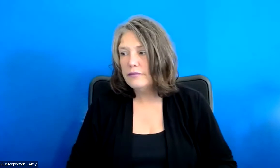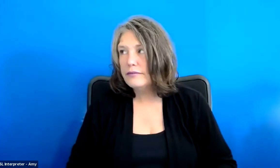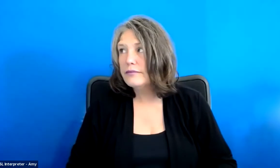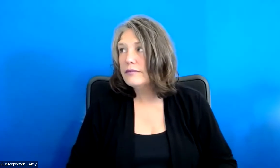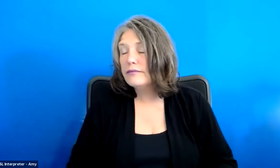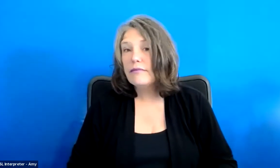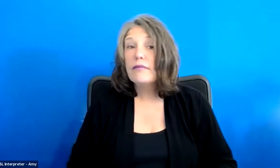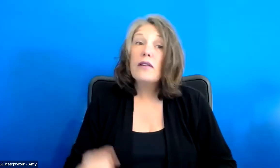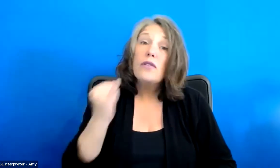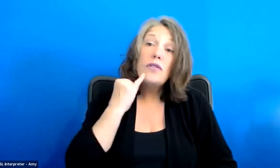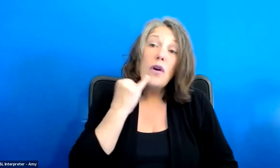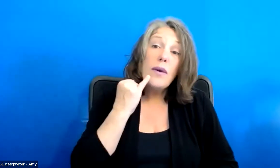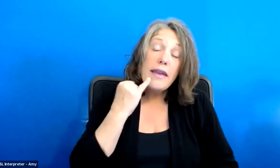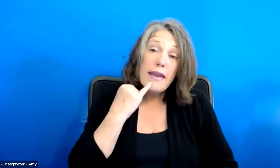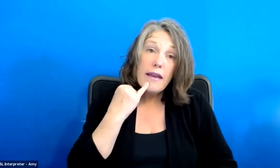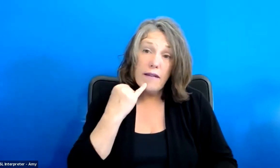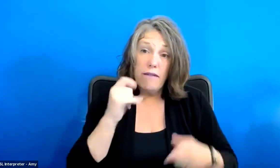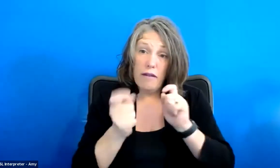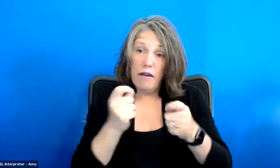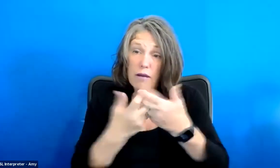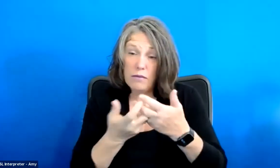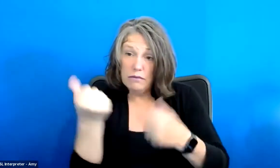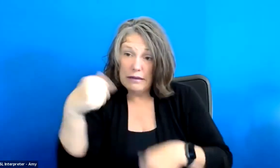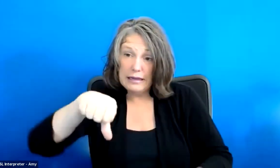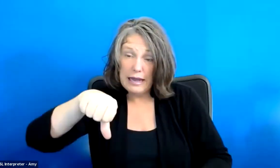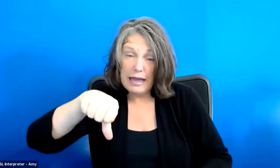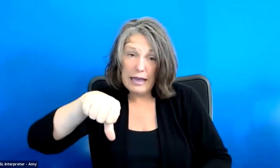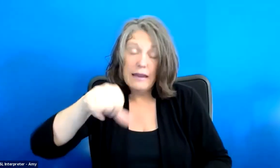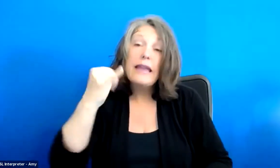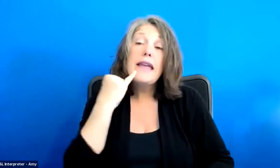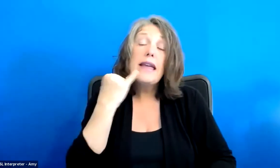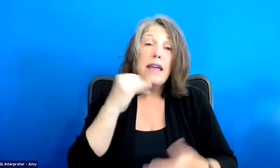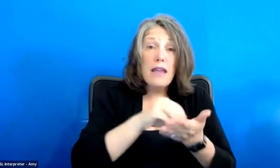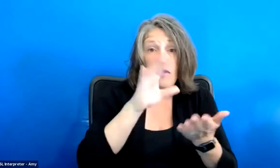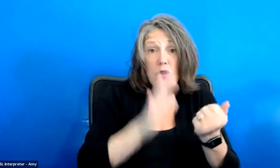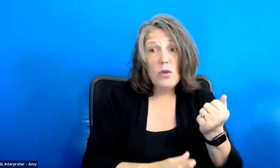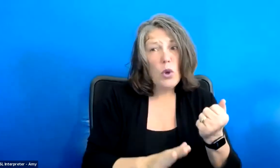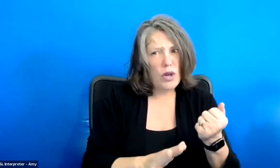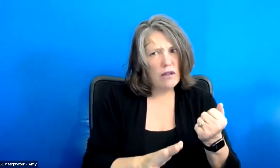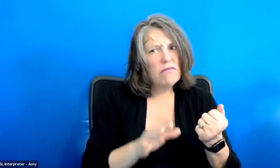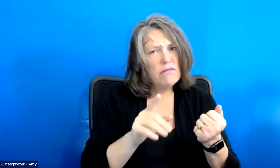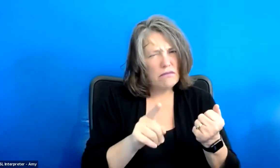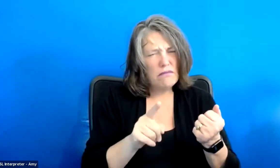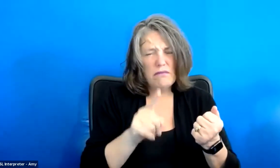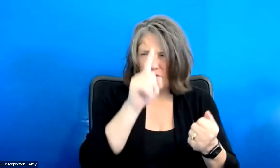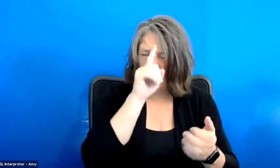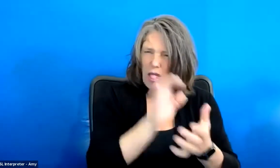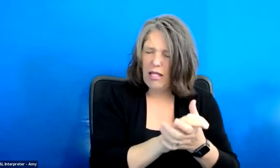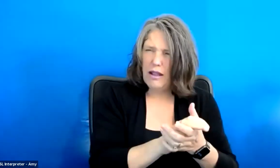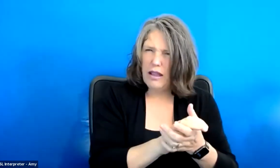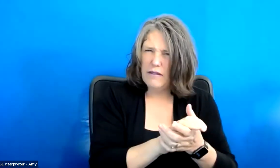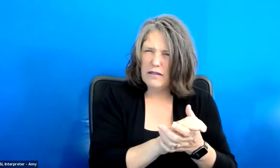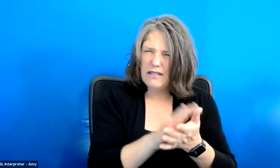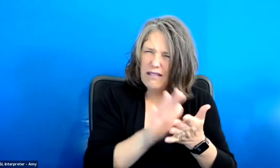So if there's a denial of an accommodation, if the student believes in the end that the college is making an